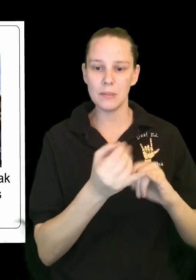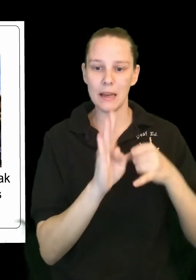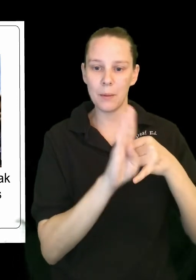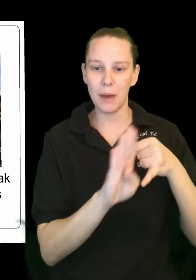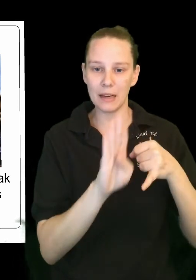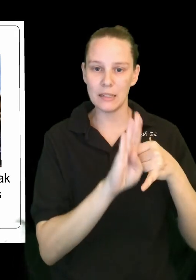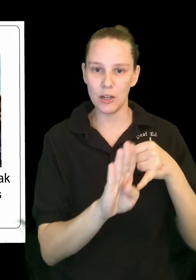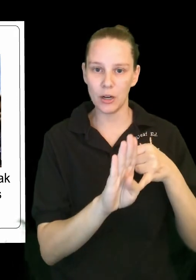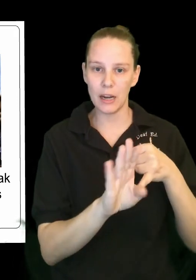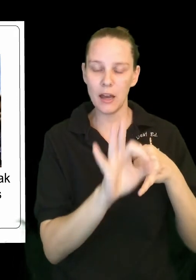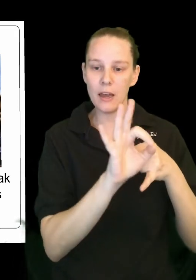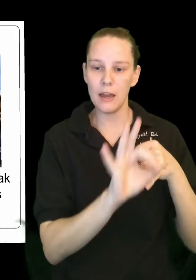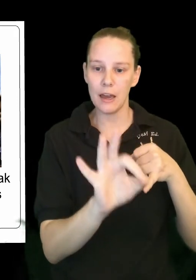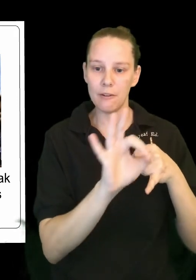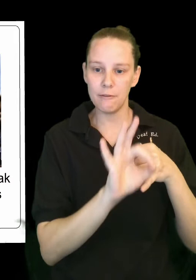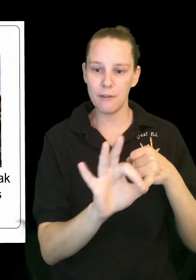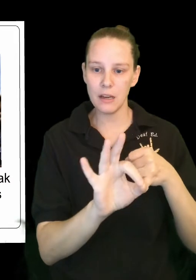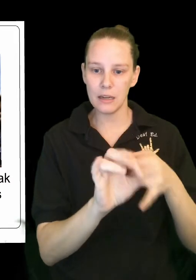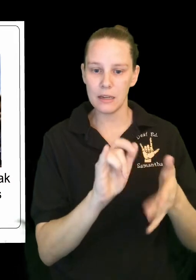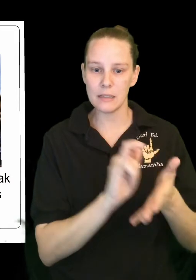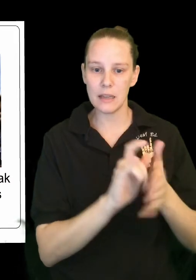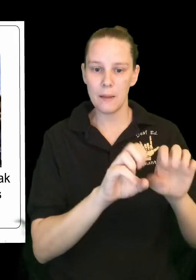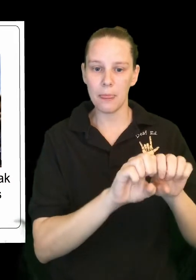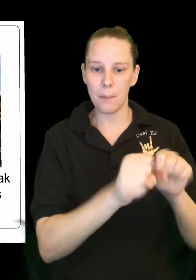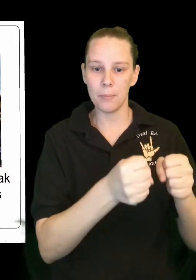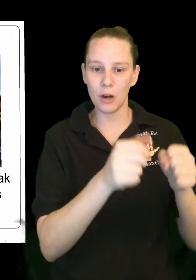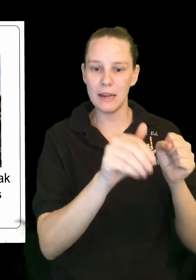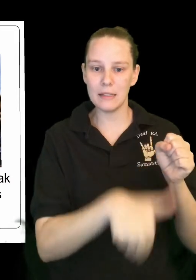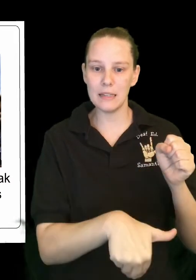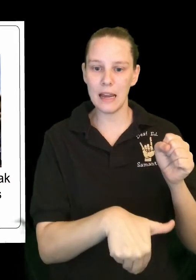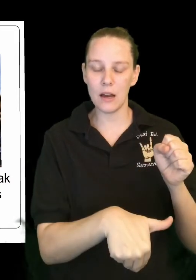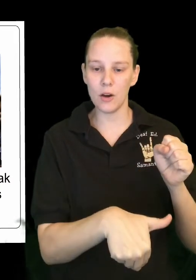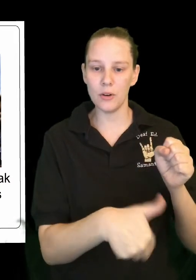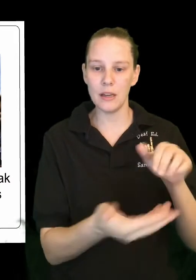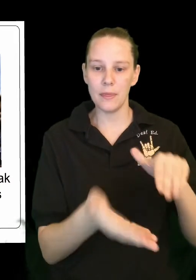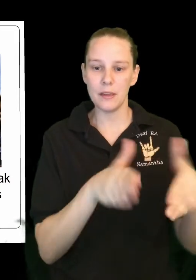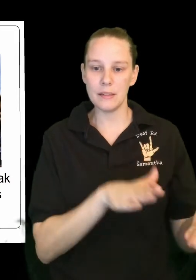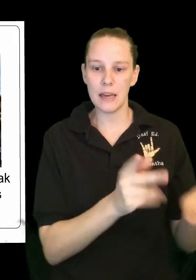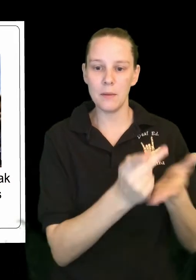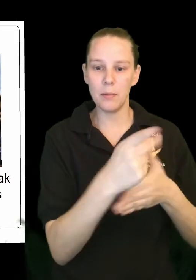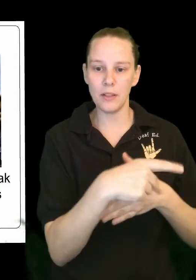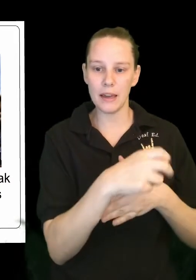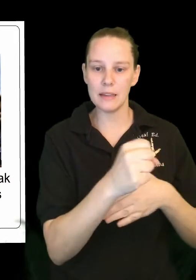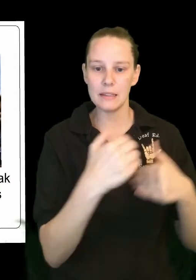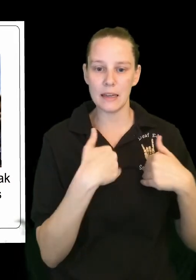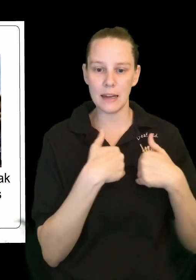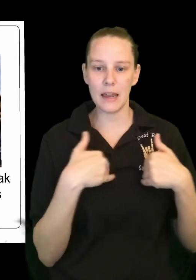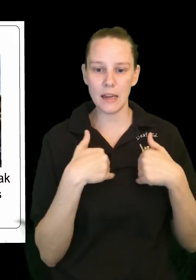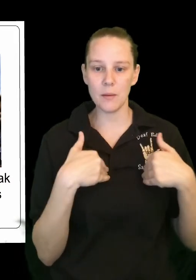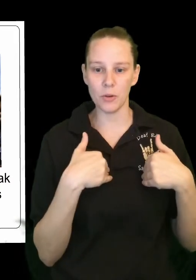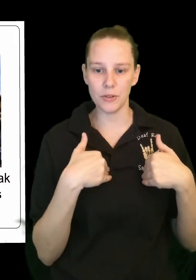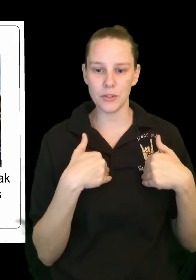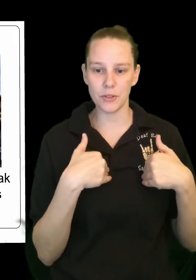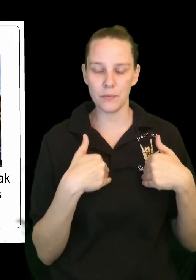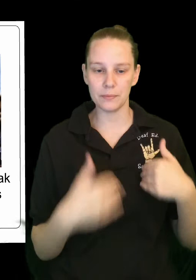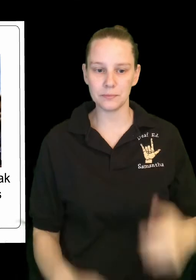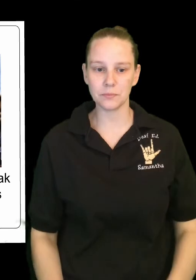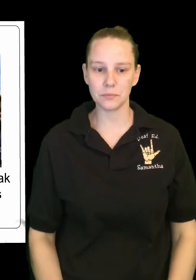like bacteria and fungus that break down the dead plants and animals.